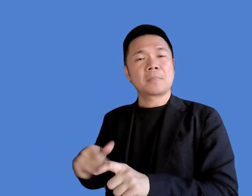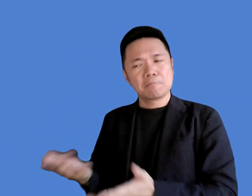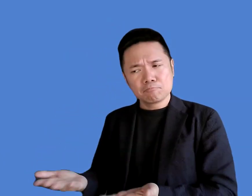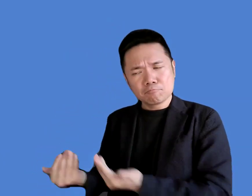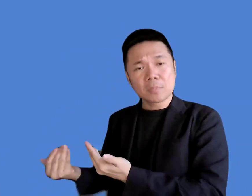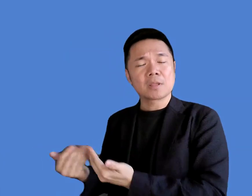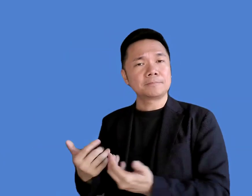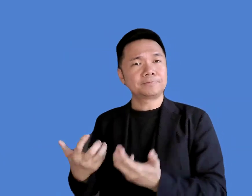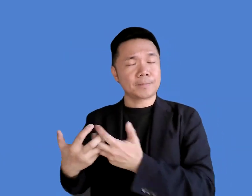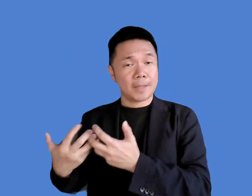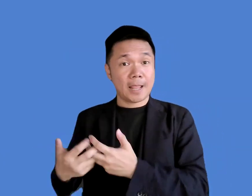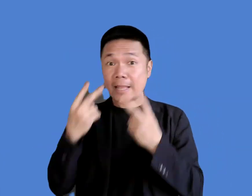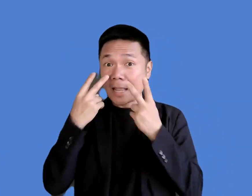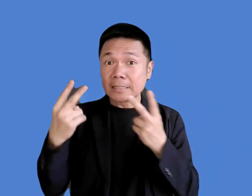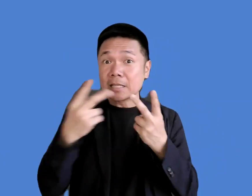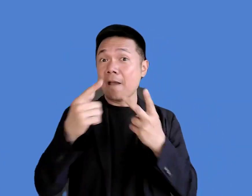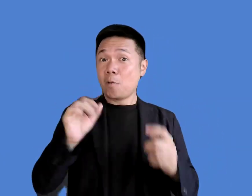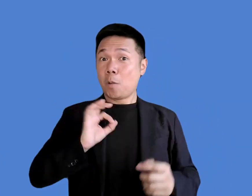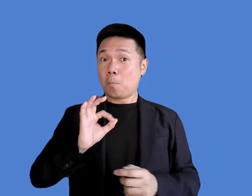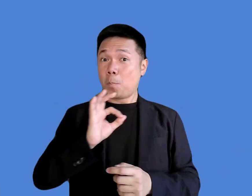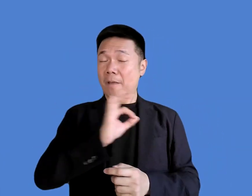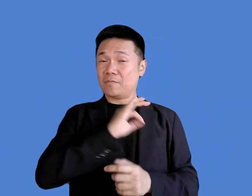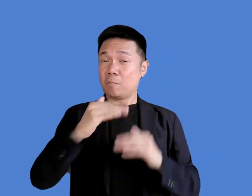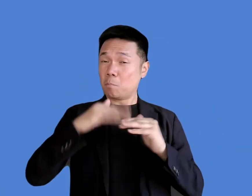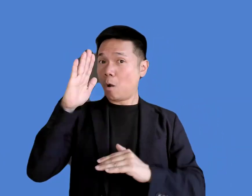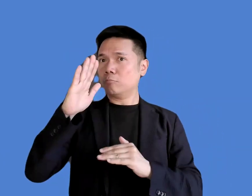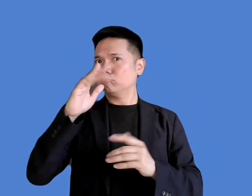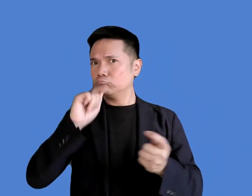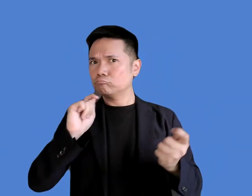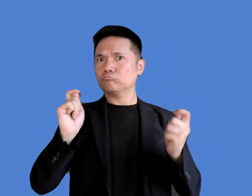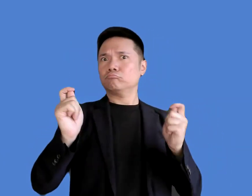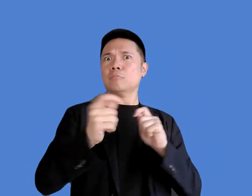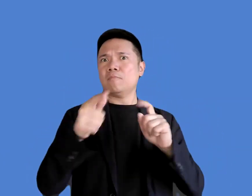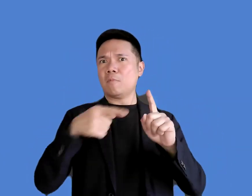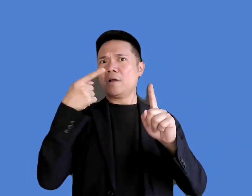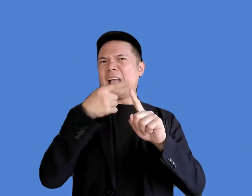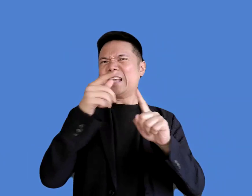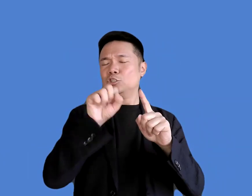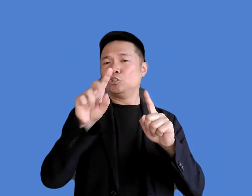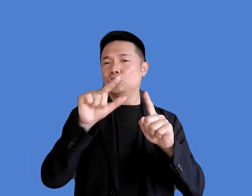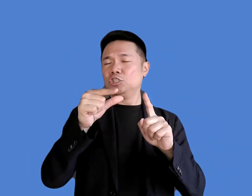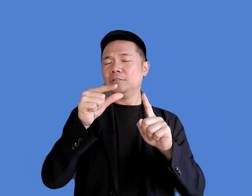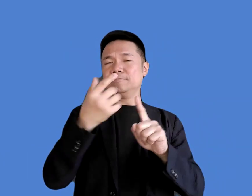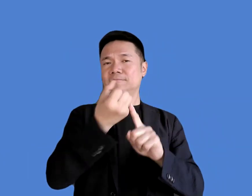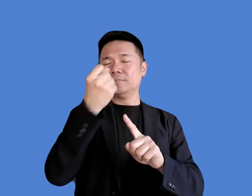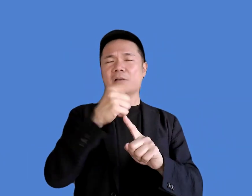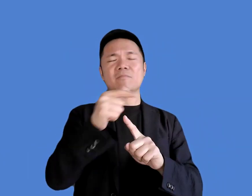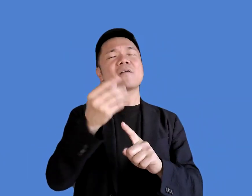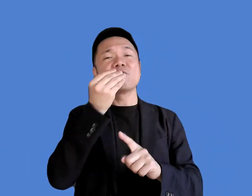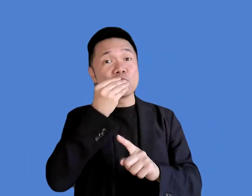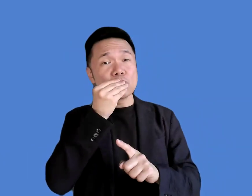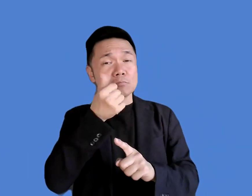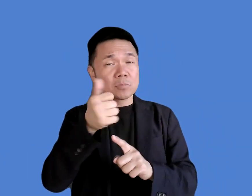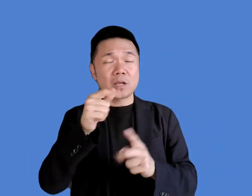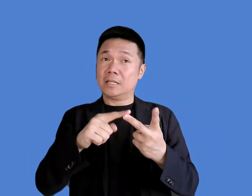importance of that private sector innovation to drive progress on multiple SDGs, from providing nutritious foods to